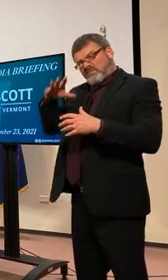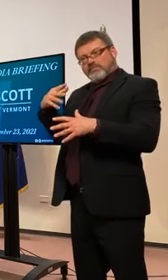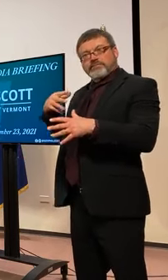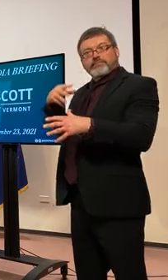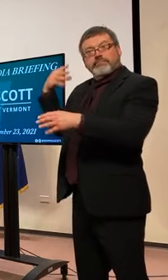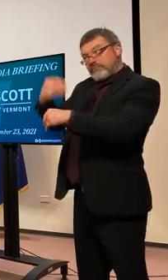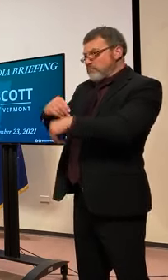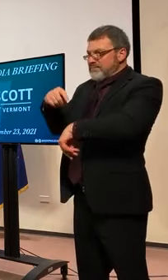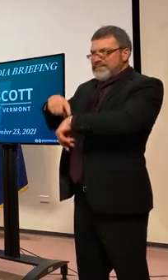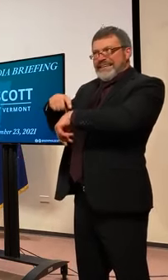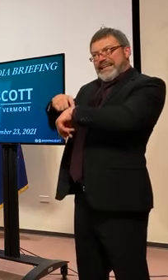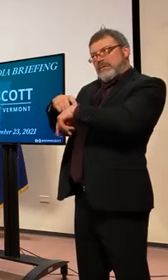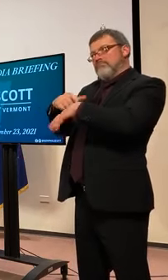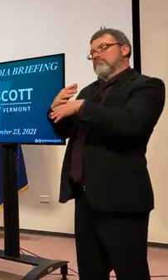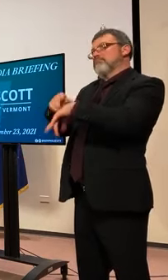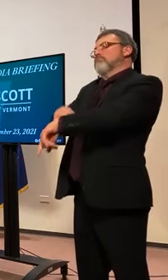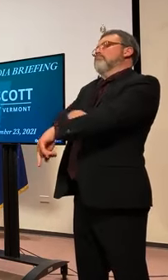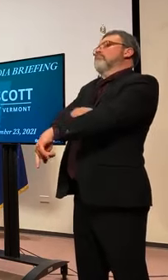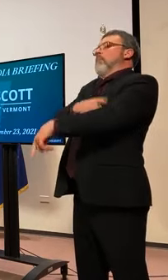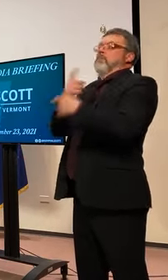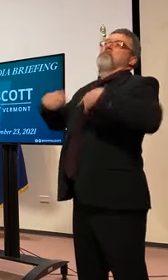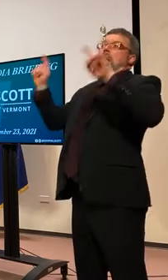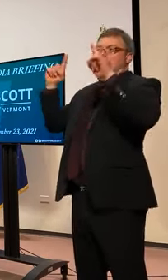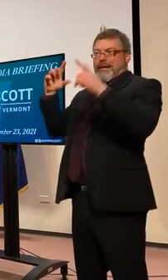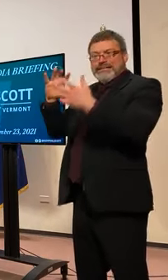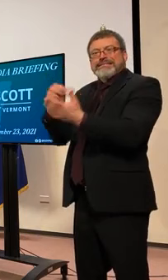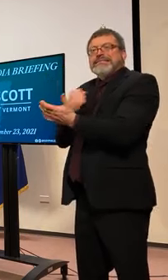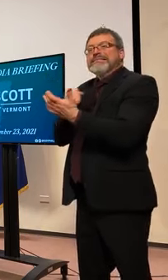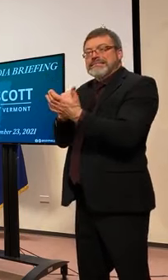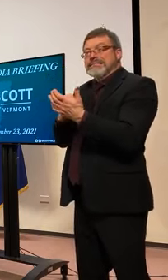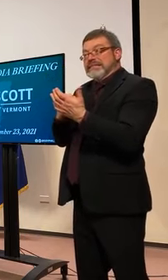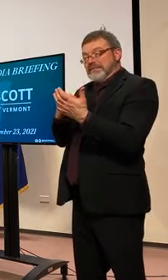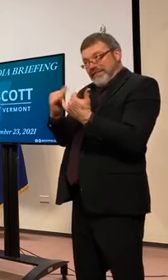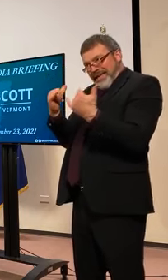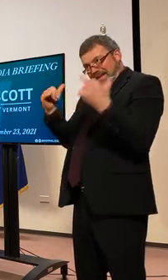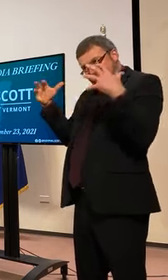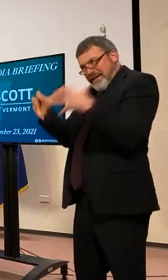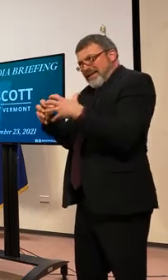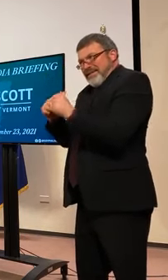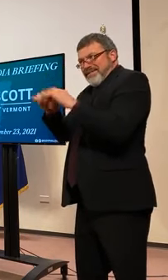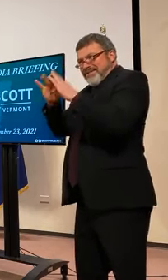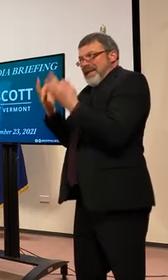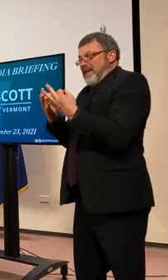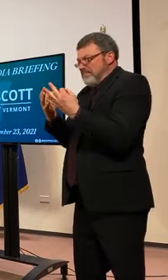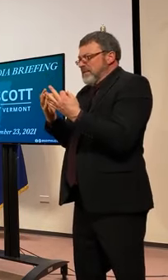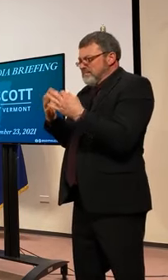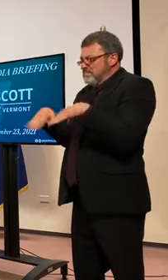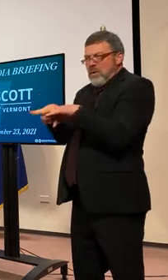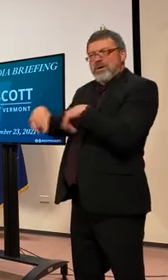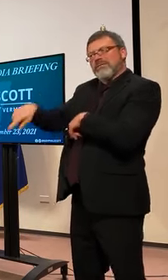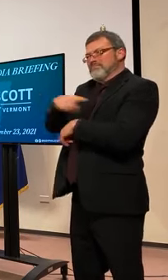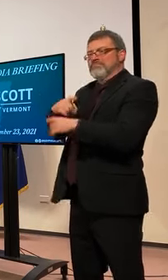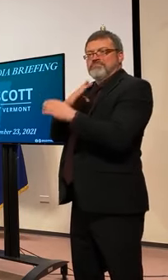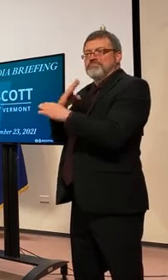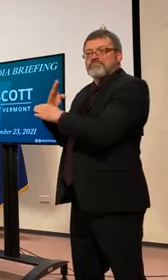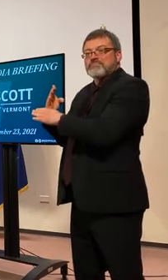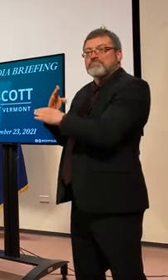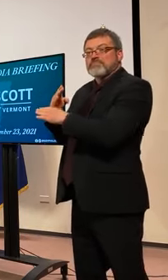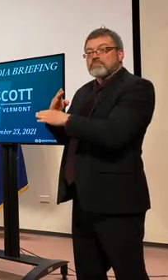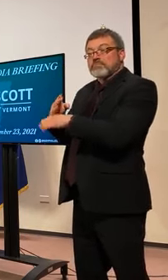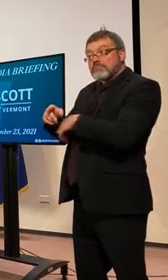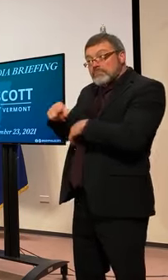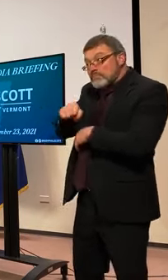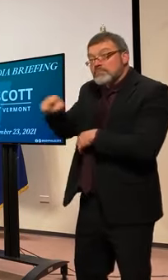of days. Being vaccinated also improves the safety and functioning of these children's schools